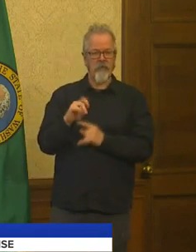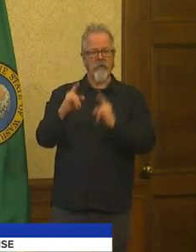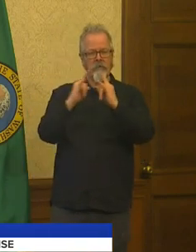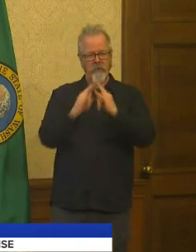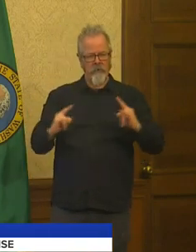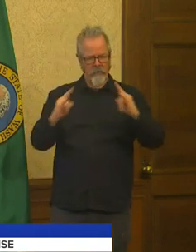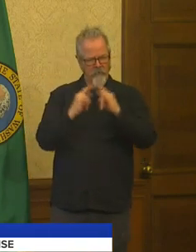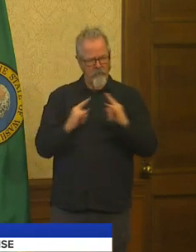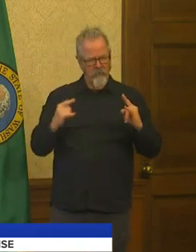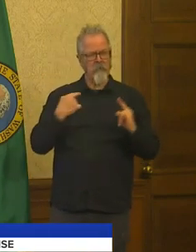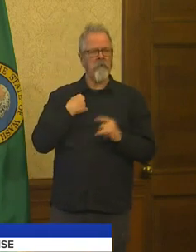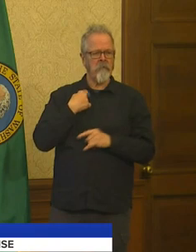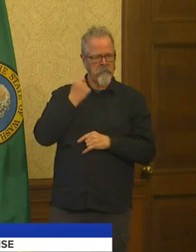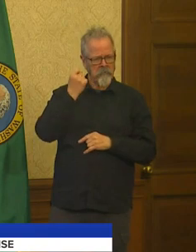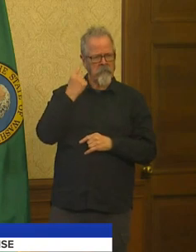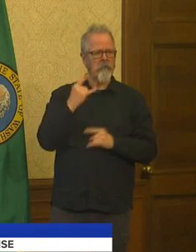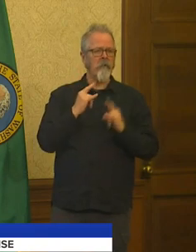facilities?